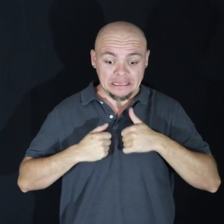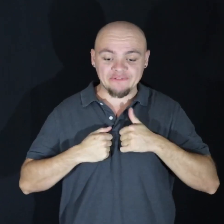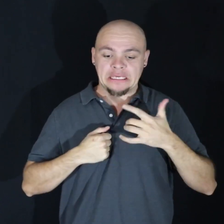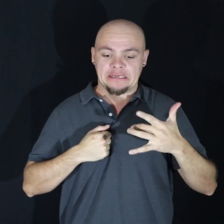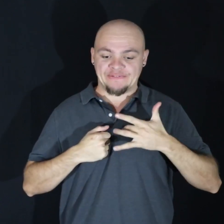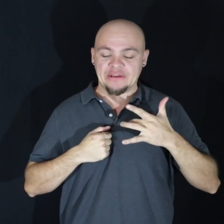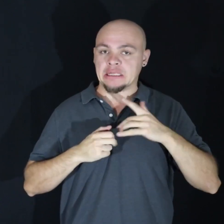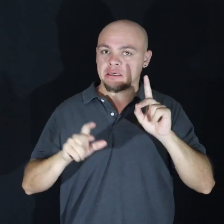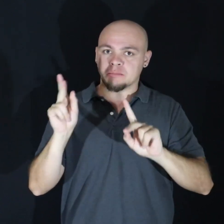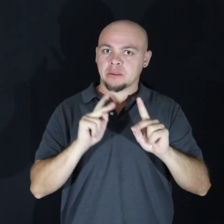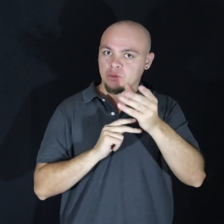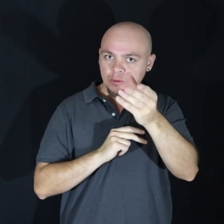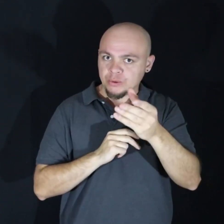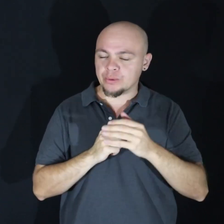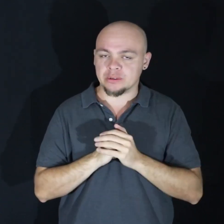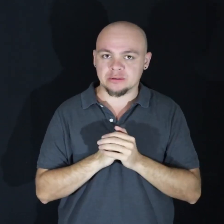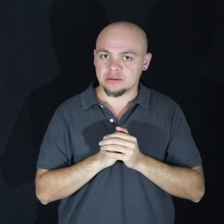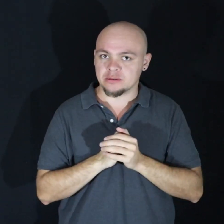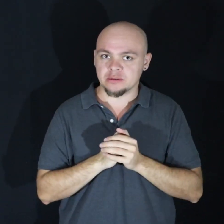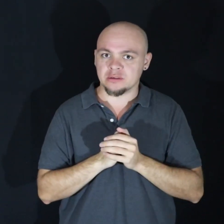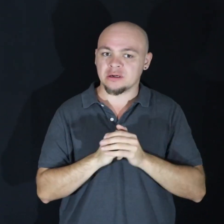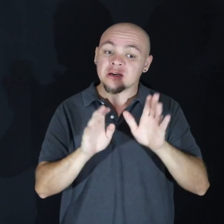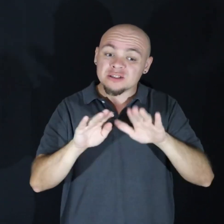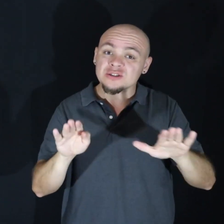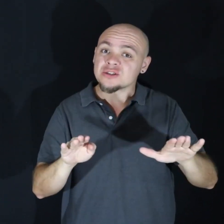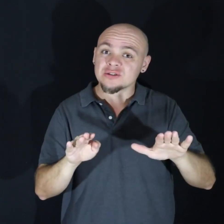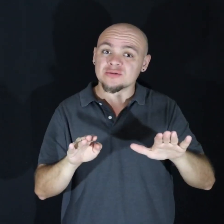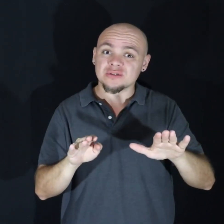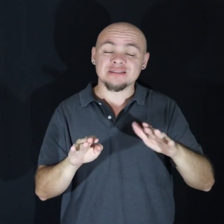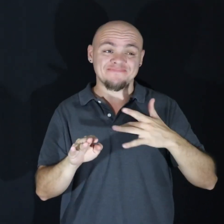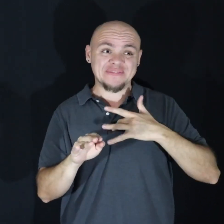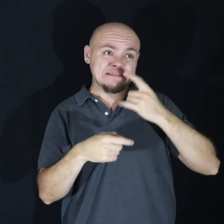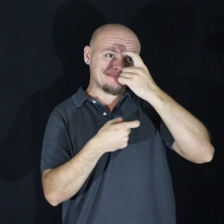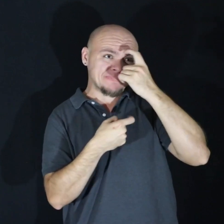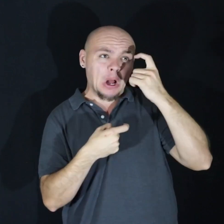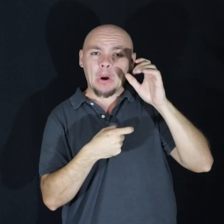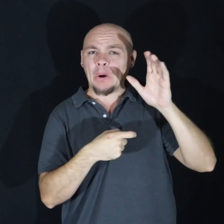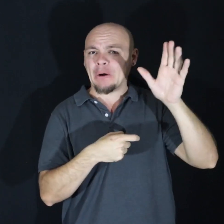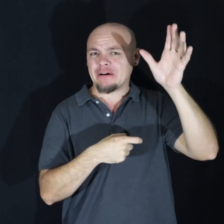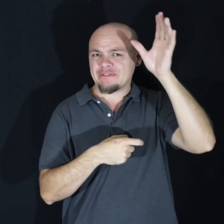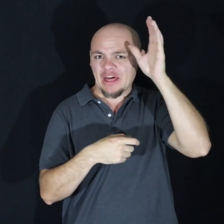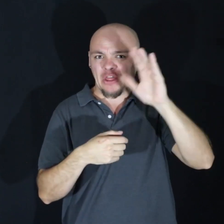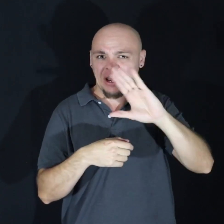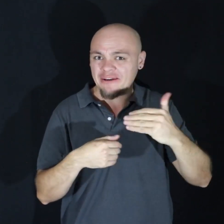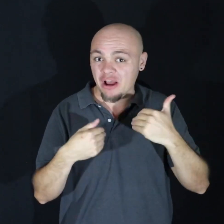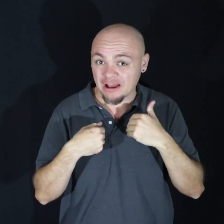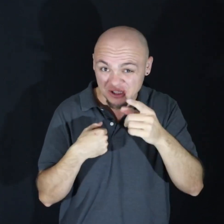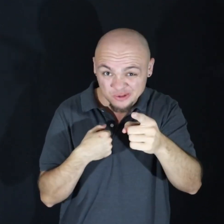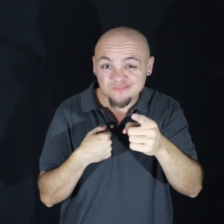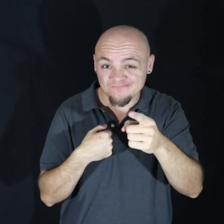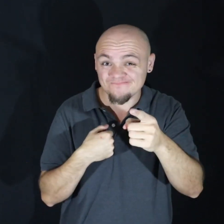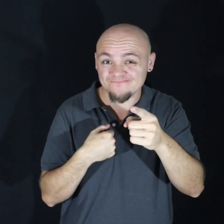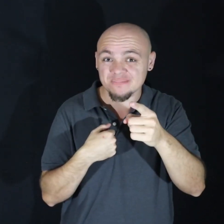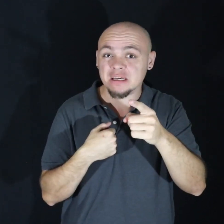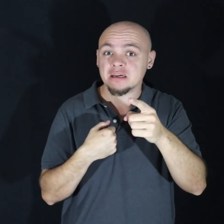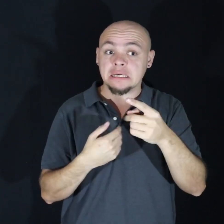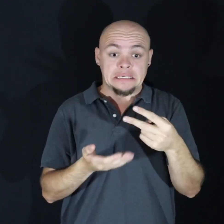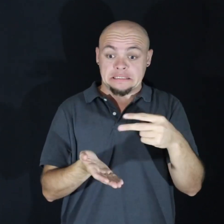feeling humans. You're the children scarred by fatherlessness. Now let me tell you who can't